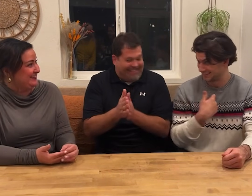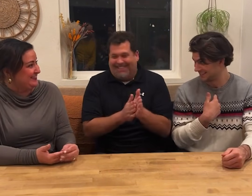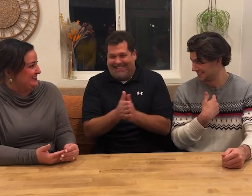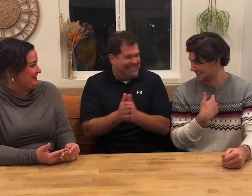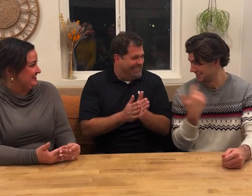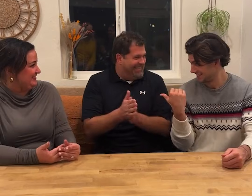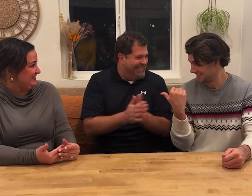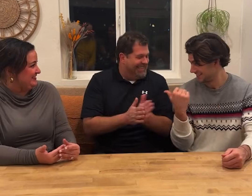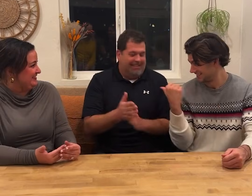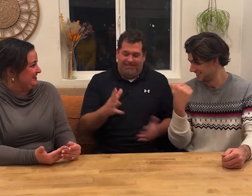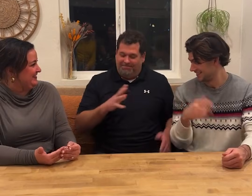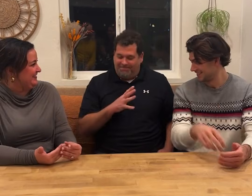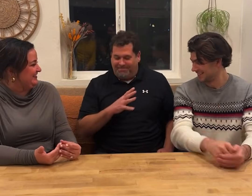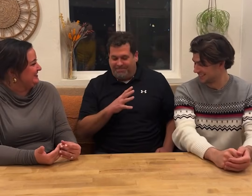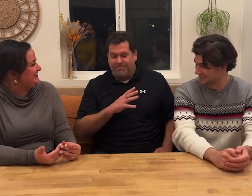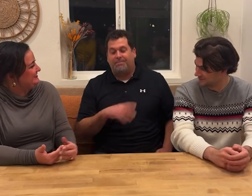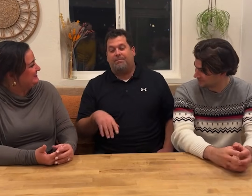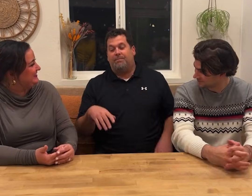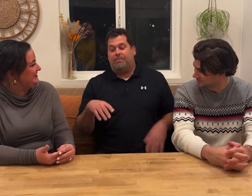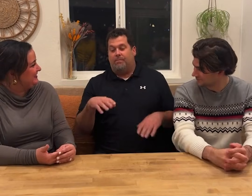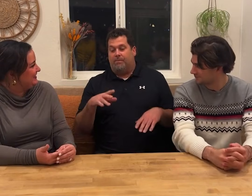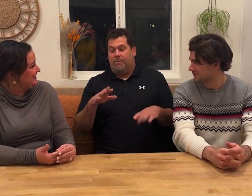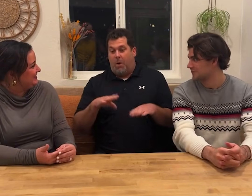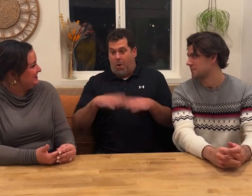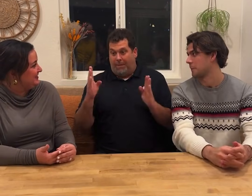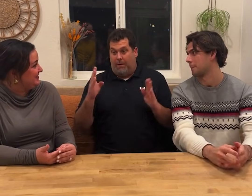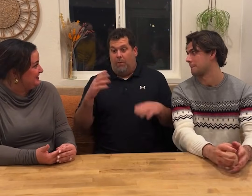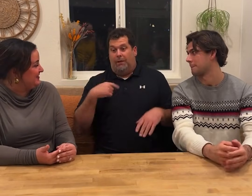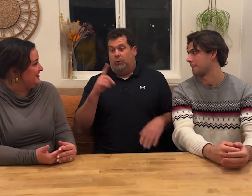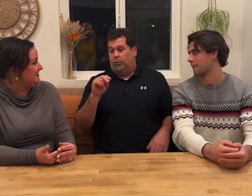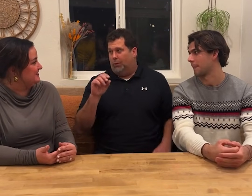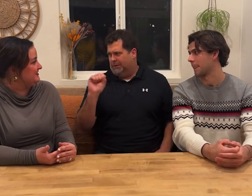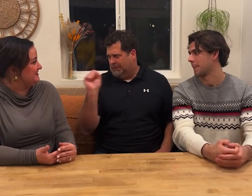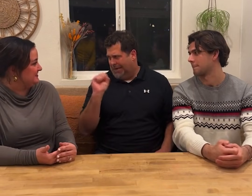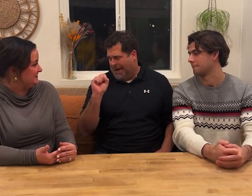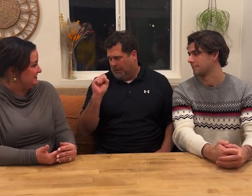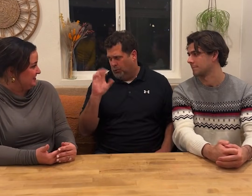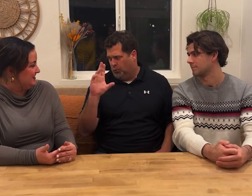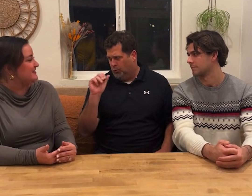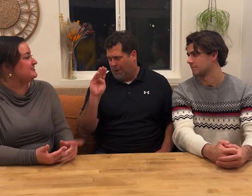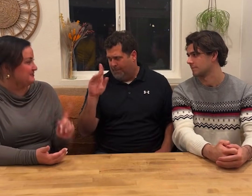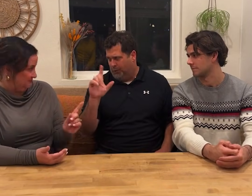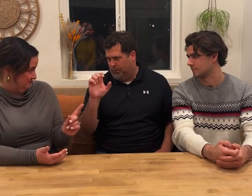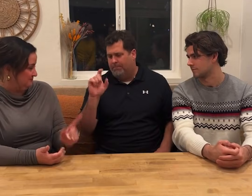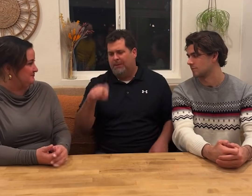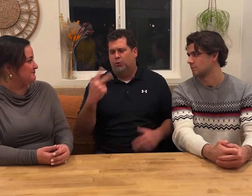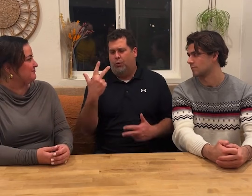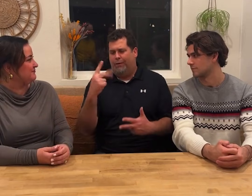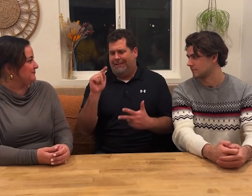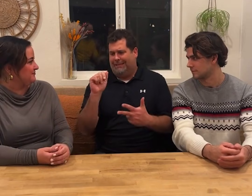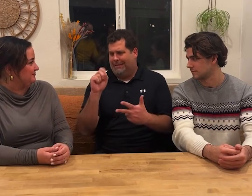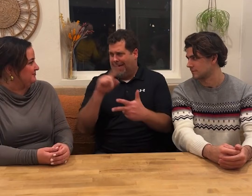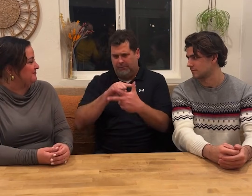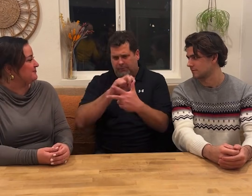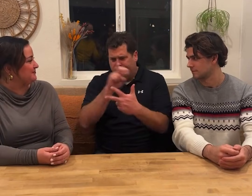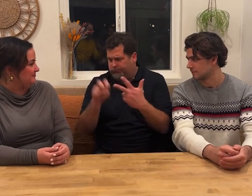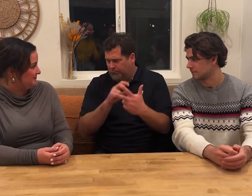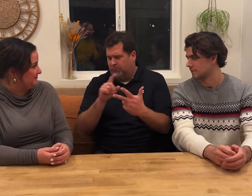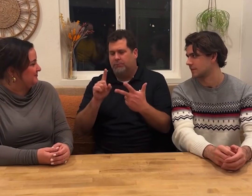Yeah, you want me to go? You want to go? I'll take it, sure. So, we did the Seattle Scramble. We had